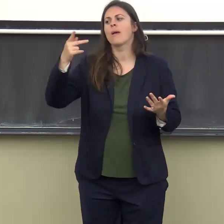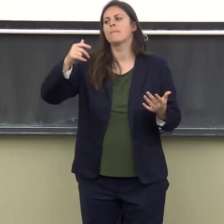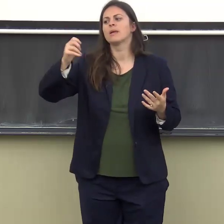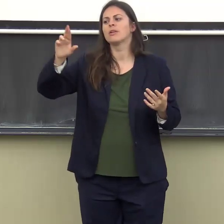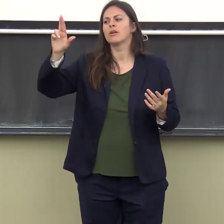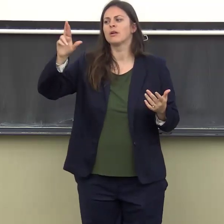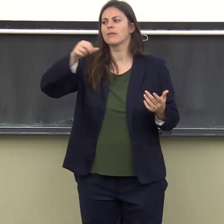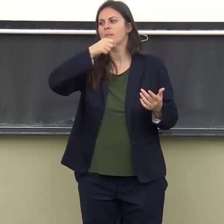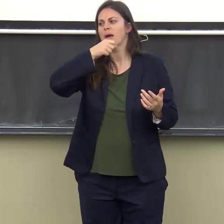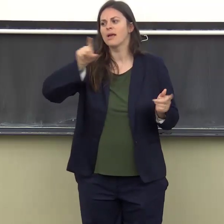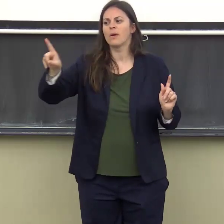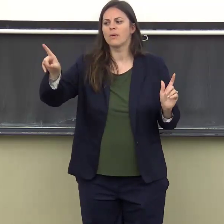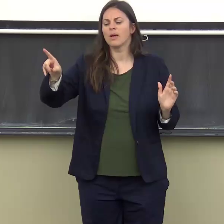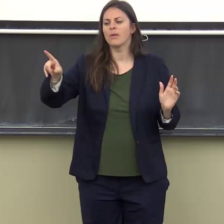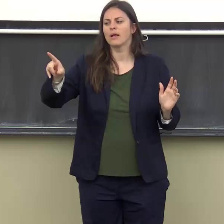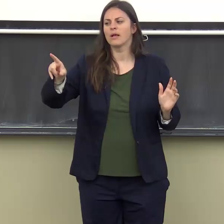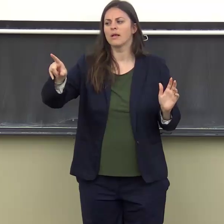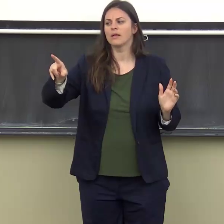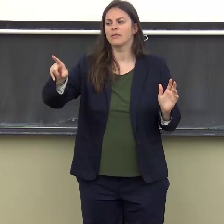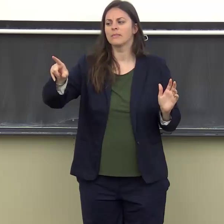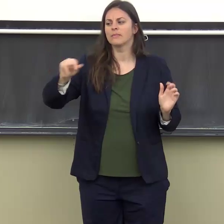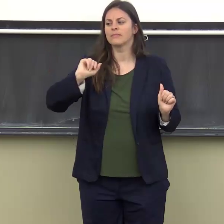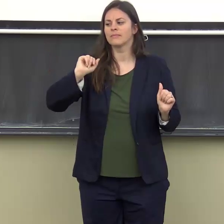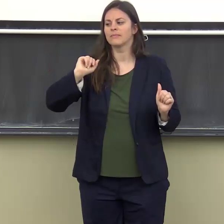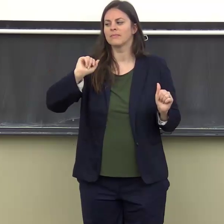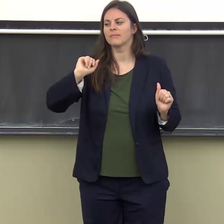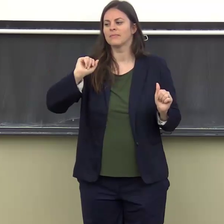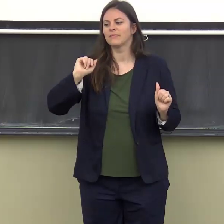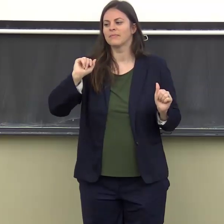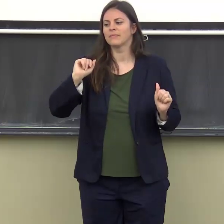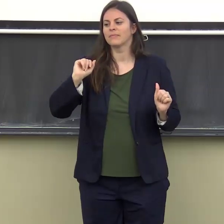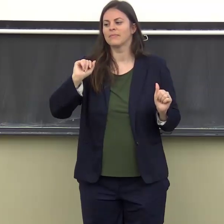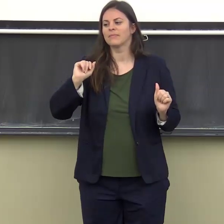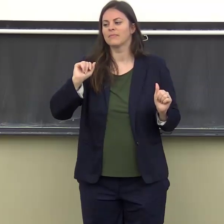moment. Yeah. Is that fine?